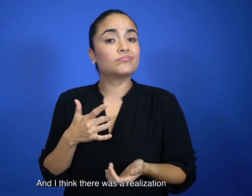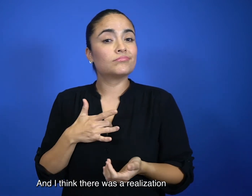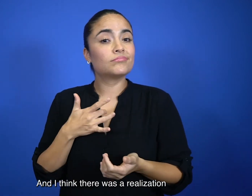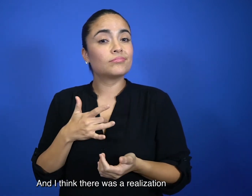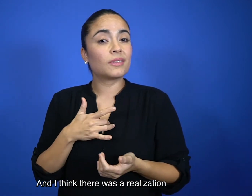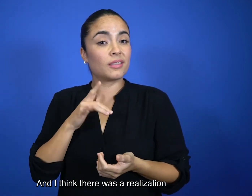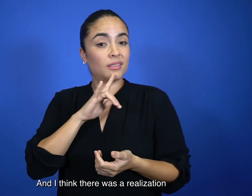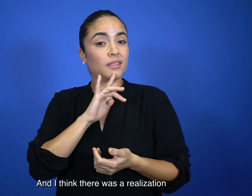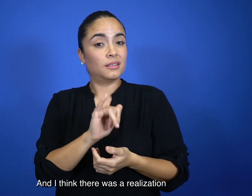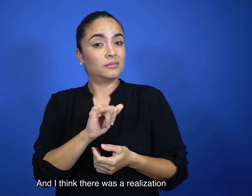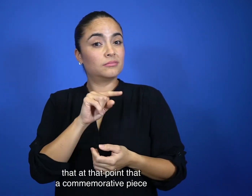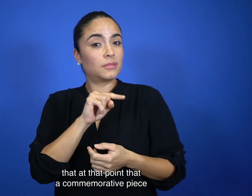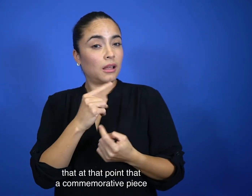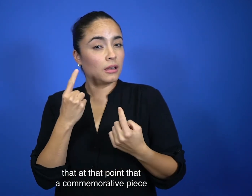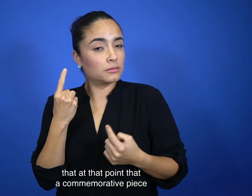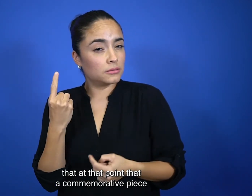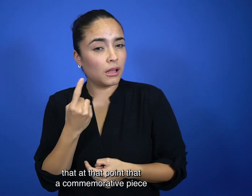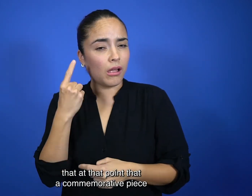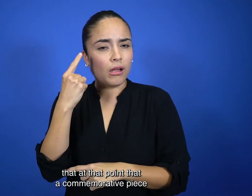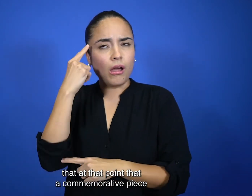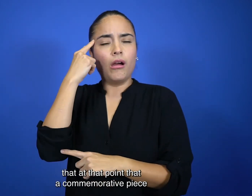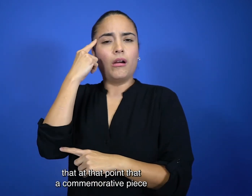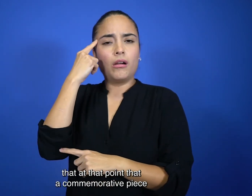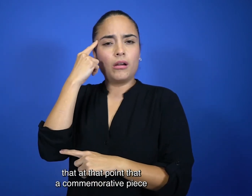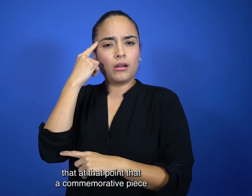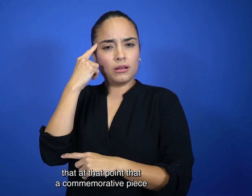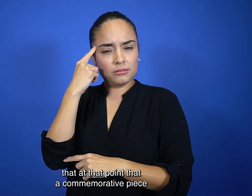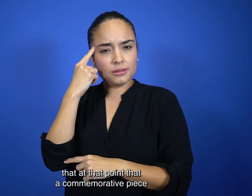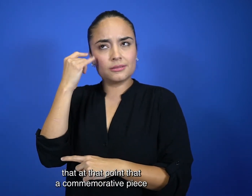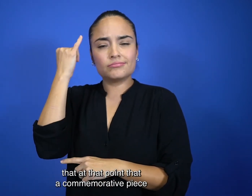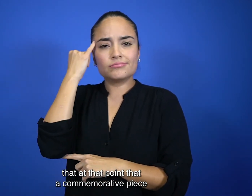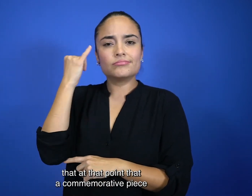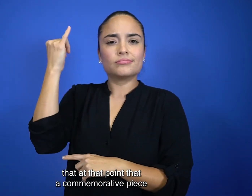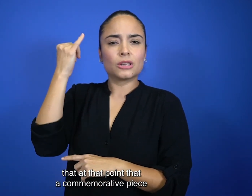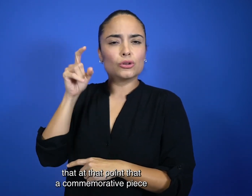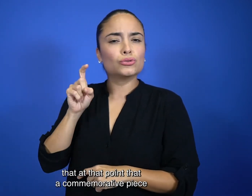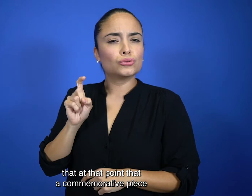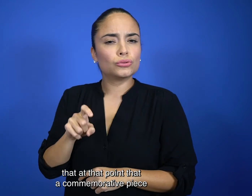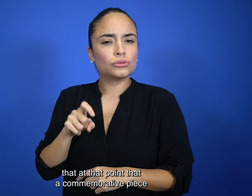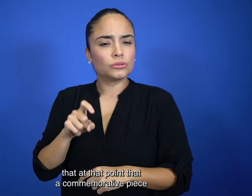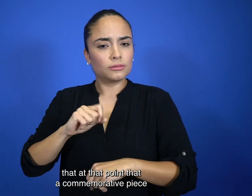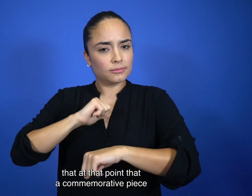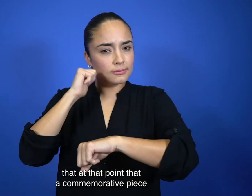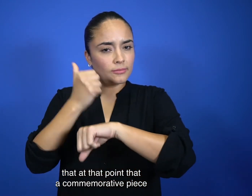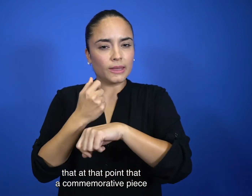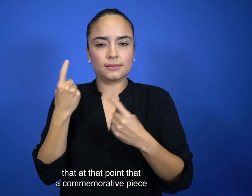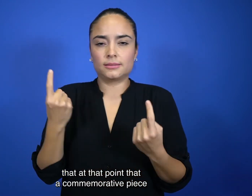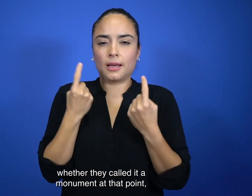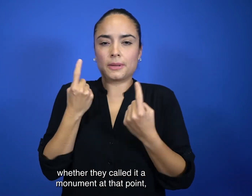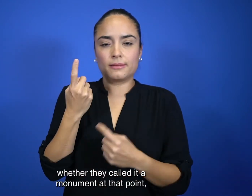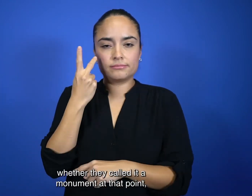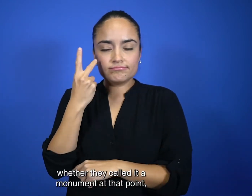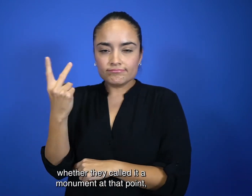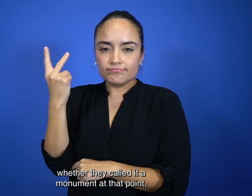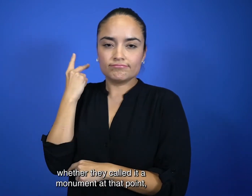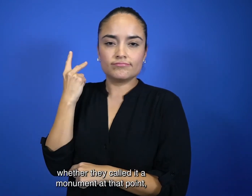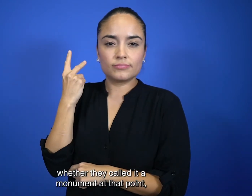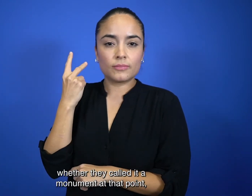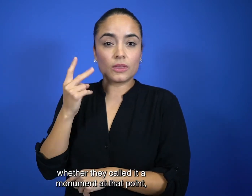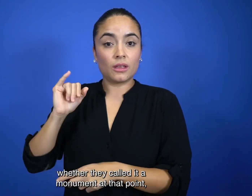a realization that at that point that a commemorative piece, whether they called it a monument at that point,